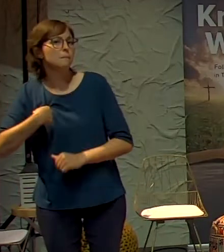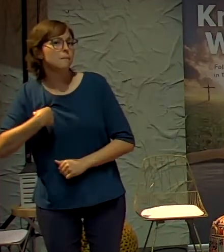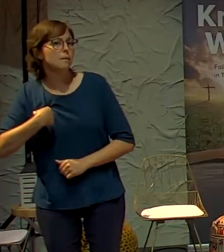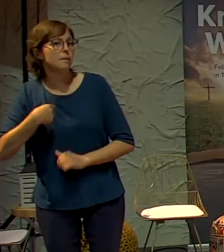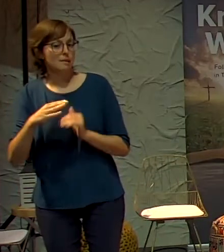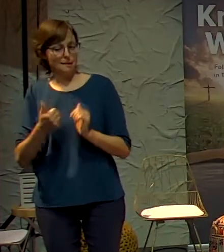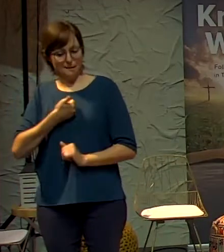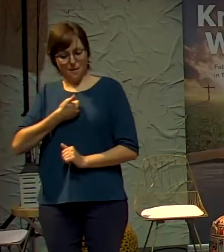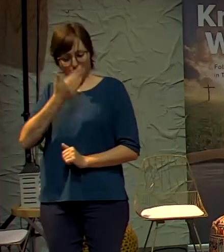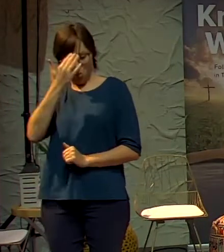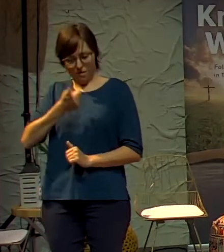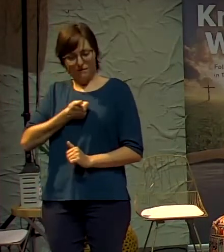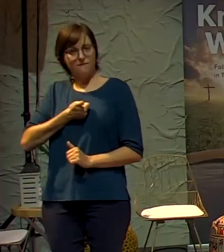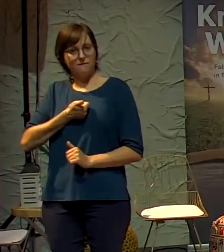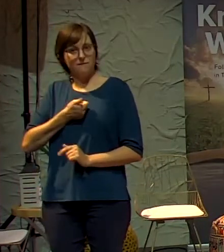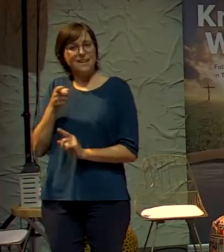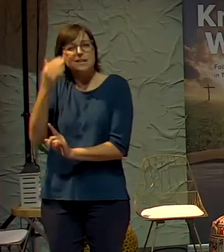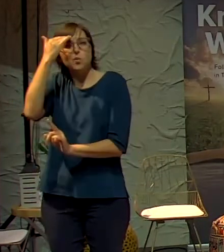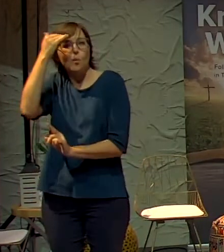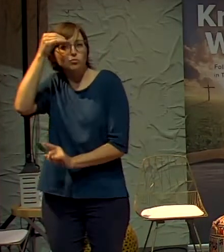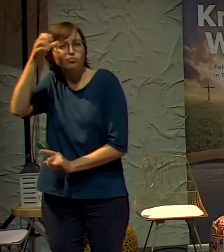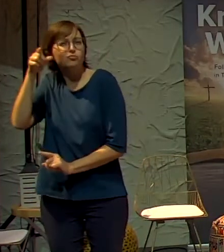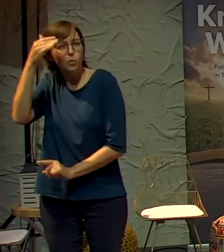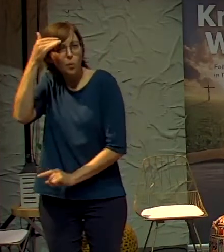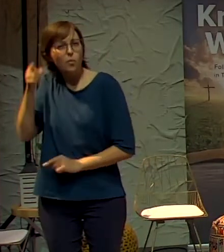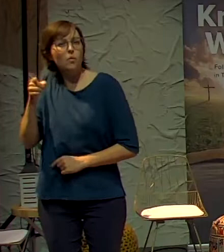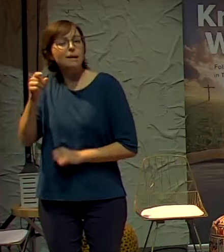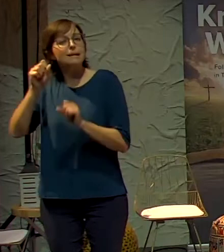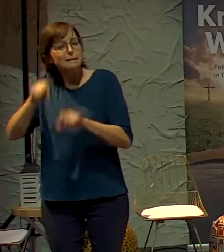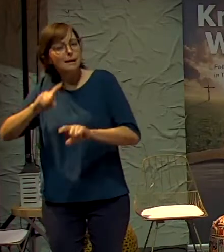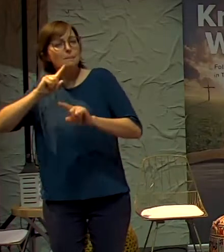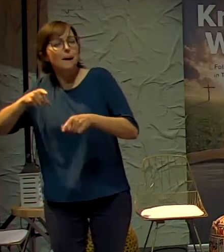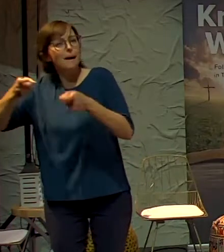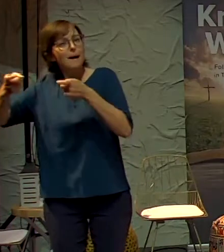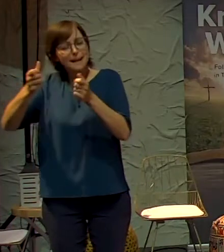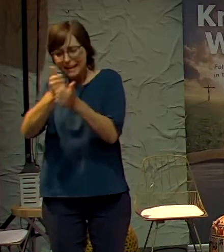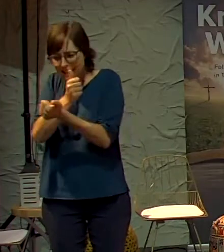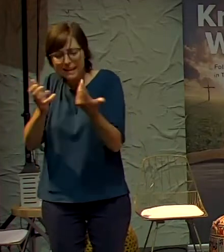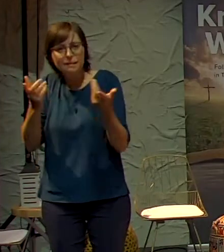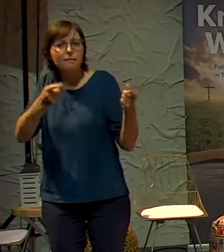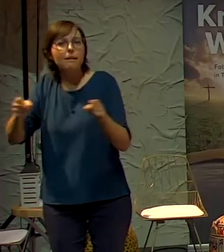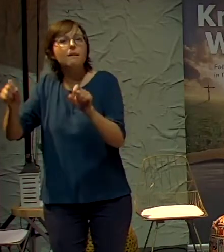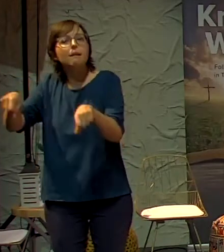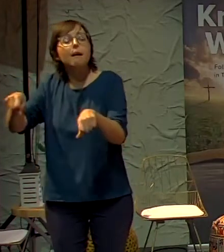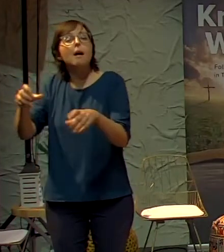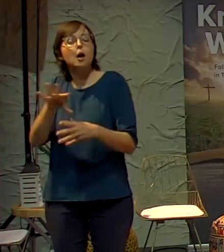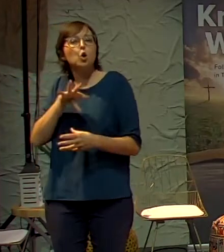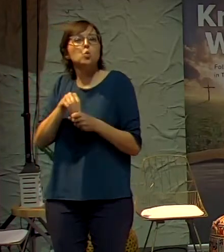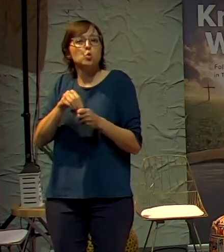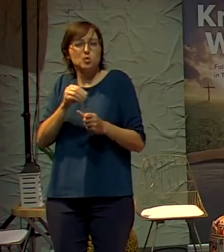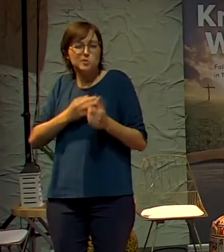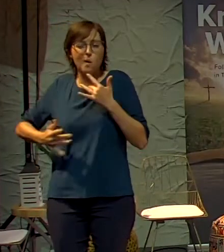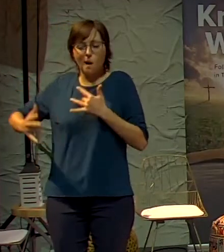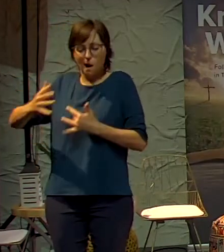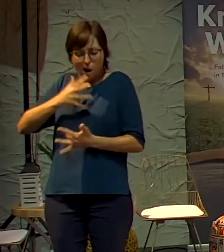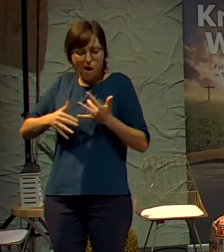myself. And he can command anything to happen. including the storm that's around, that's raging